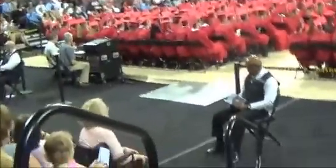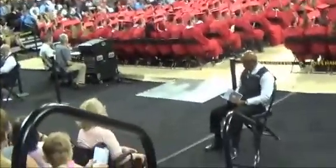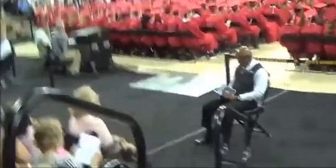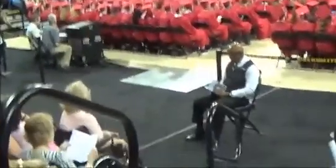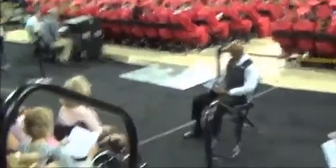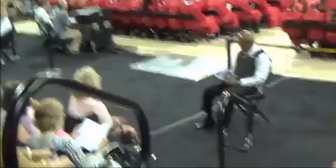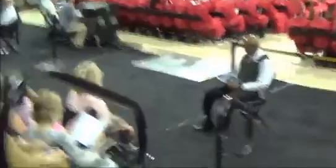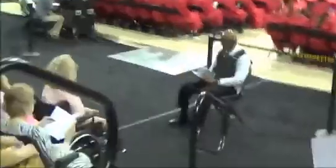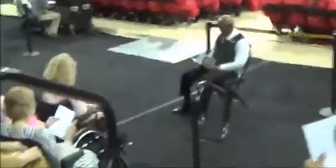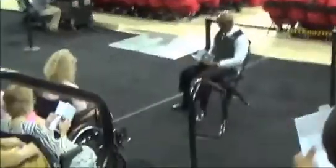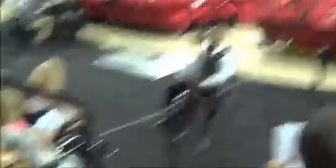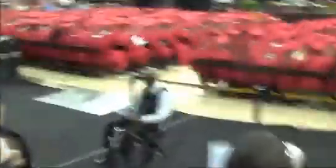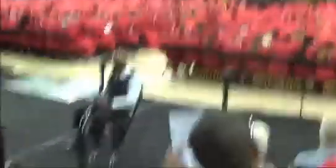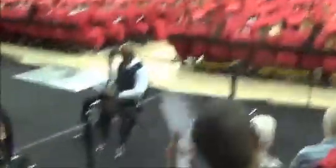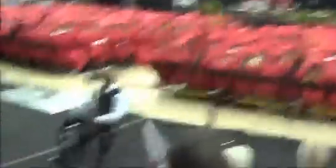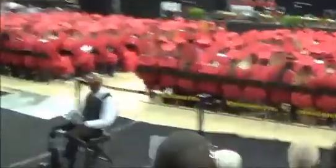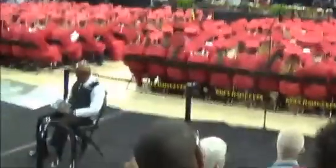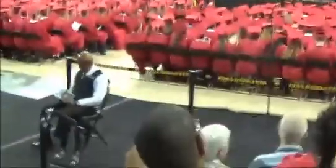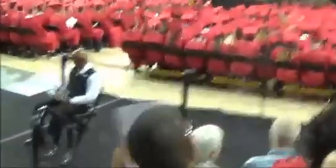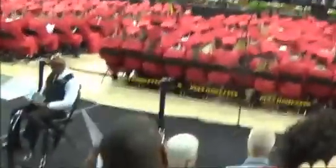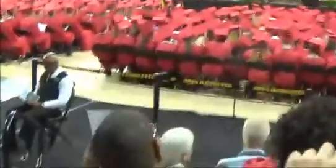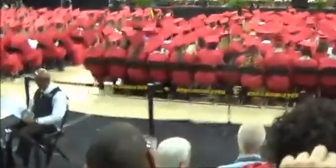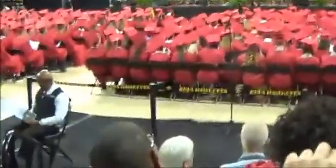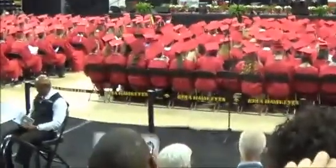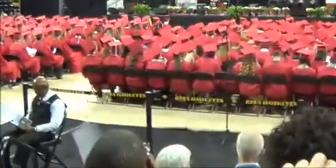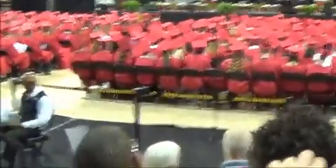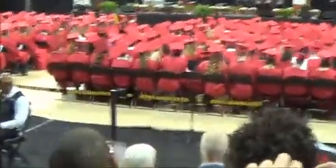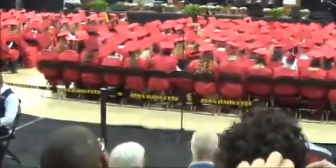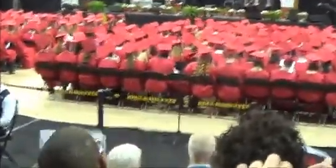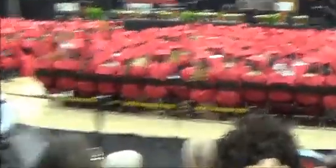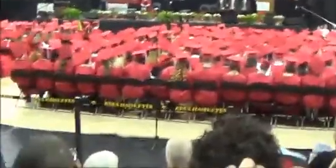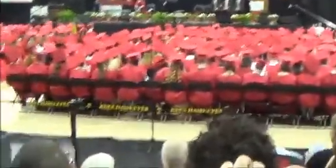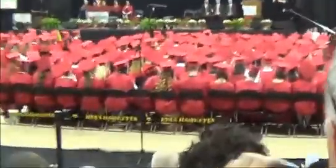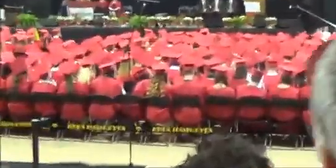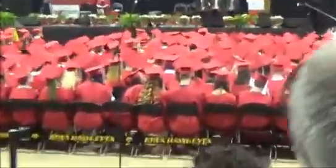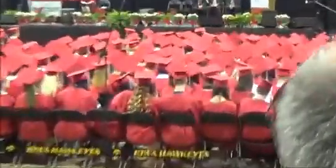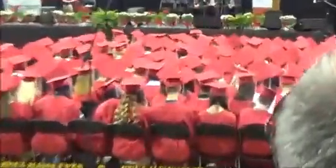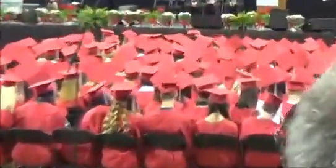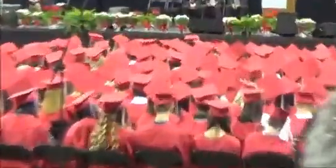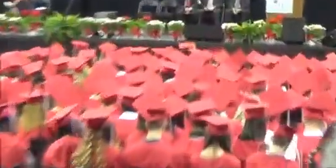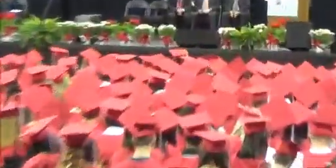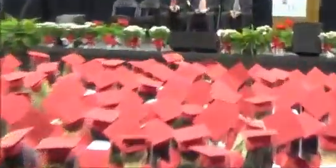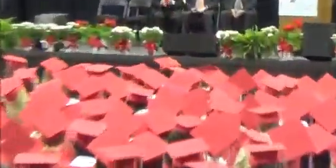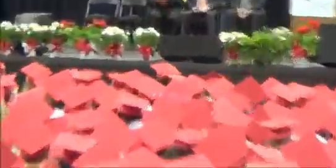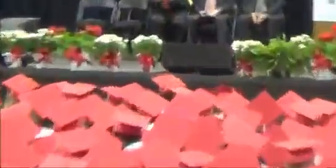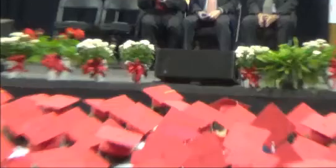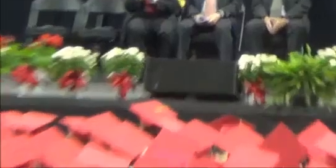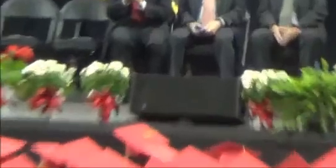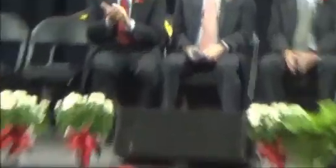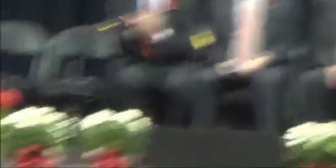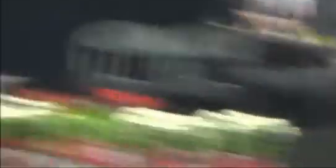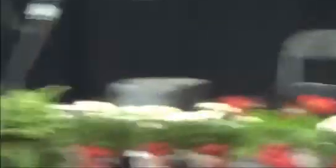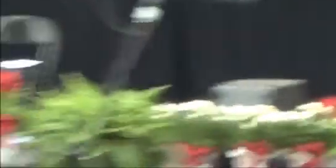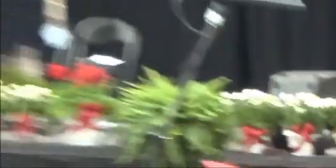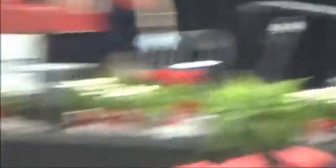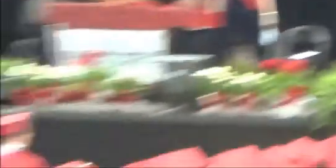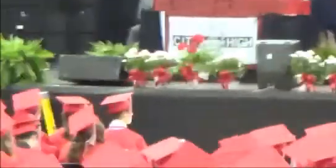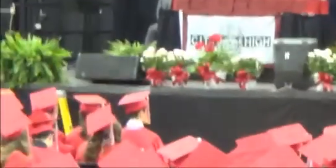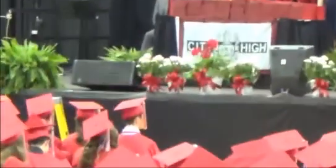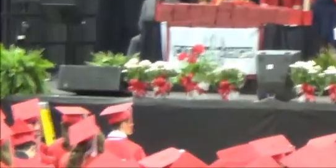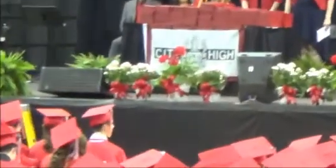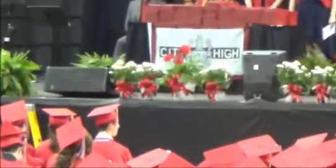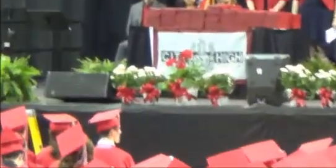Introduce the following members of the Iowa City Community School District Board of Directors. Board President Sally Holscher. Vice President Carlos